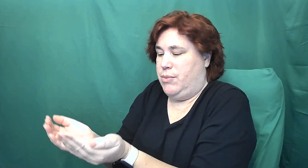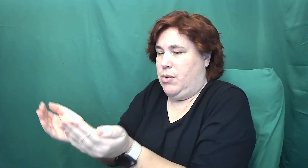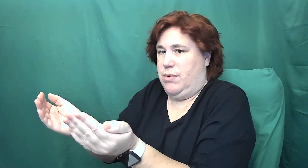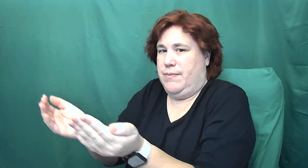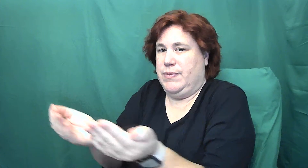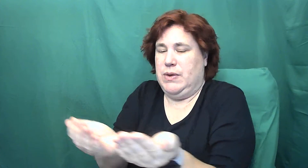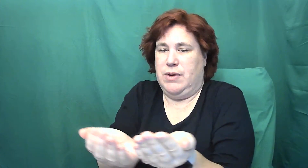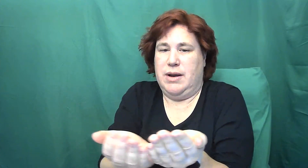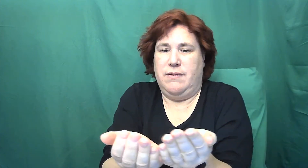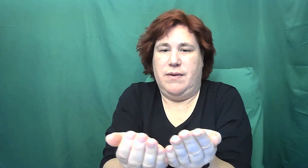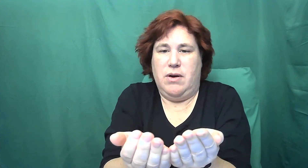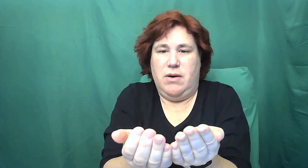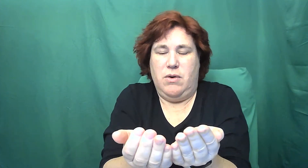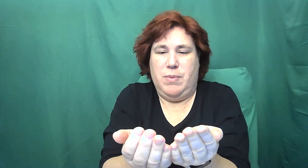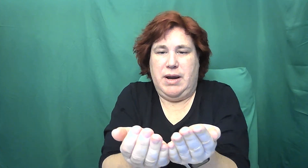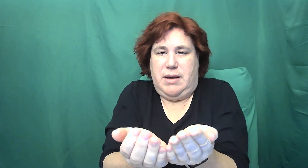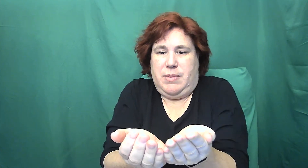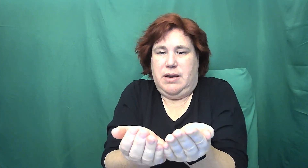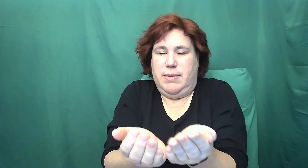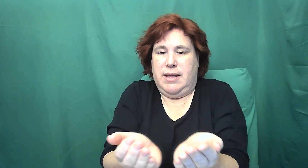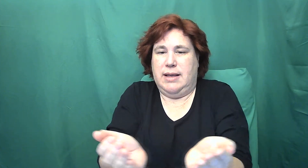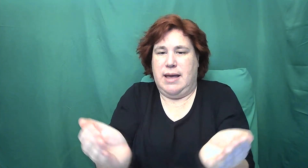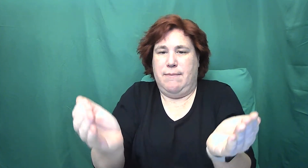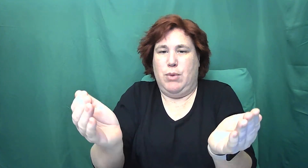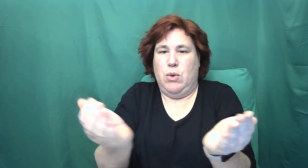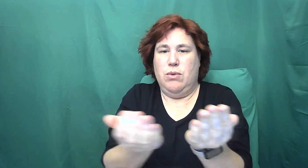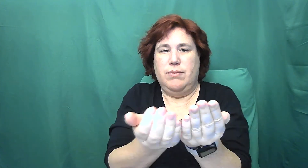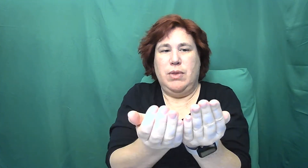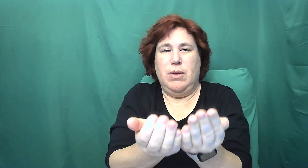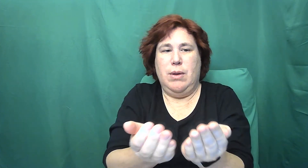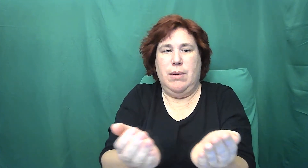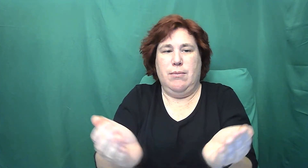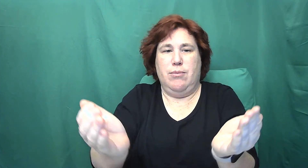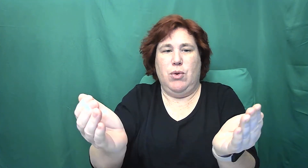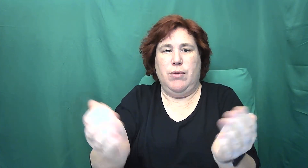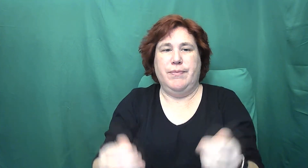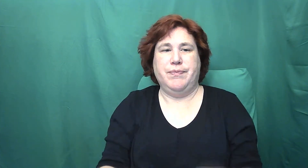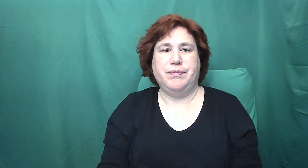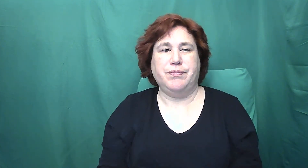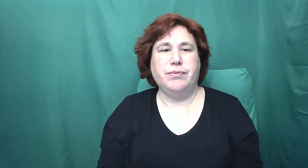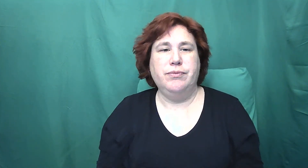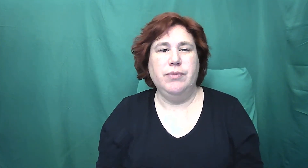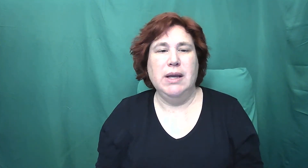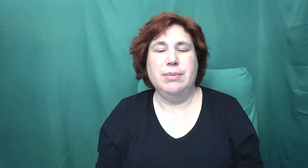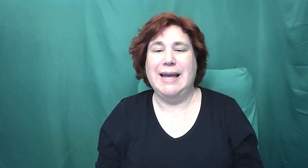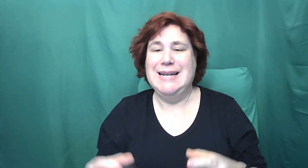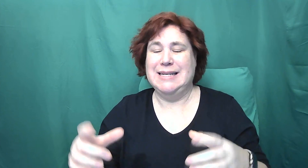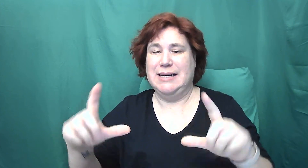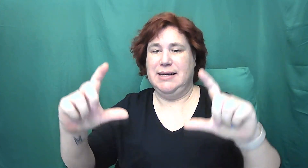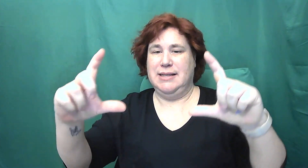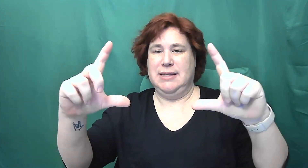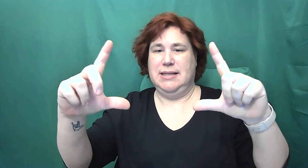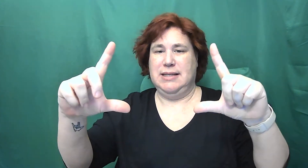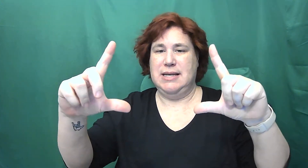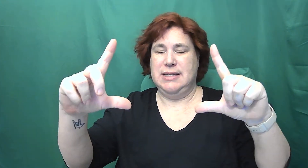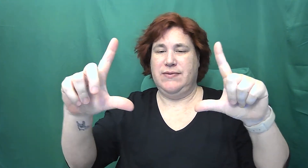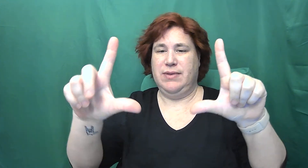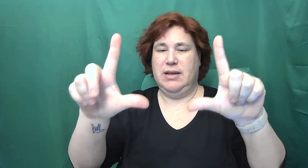Bowl. You're kind of opening it up a little bit like that. Bowl. Bowl. Plate. These make